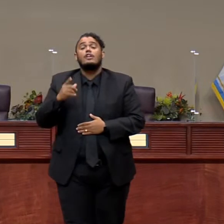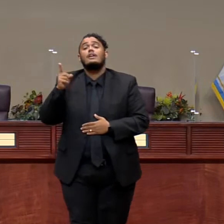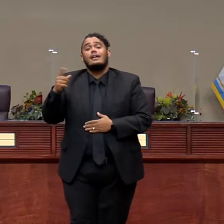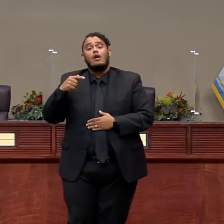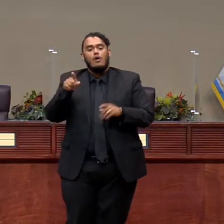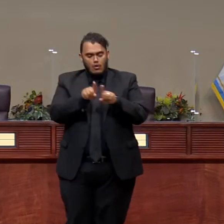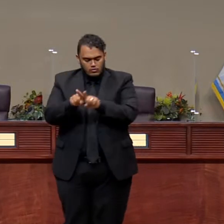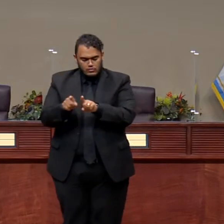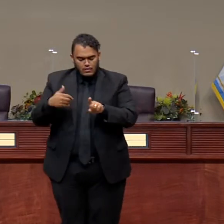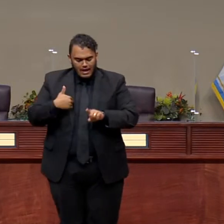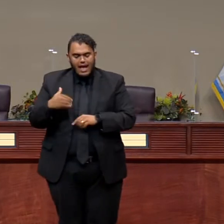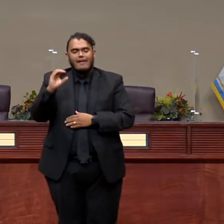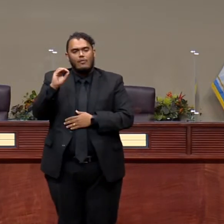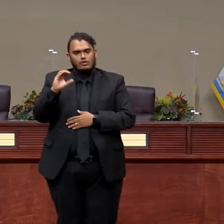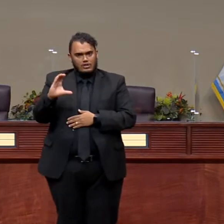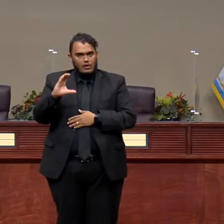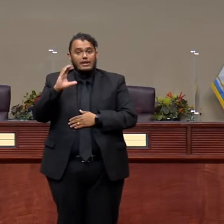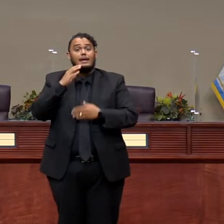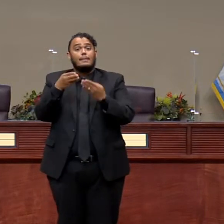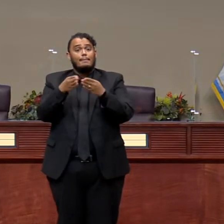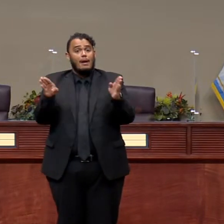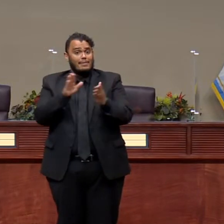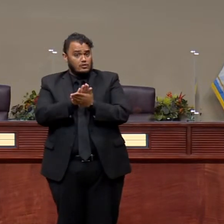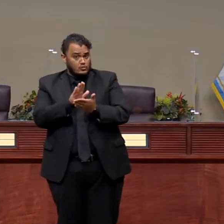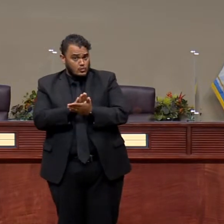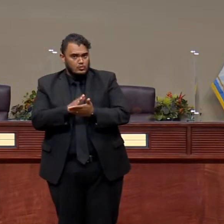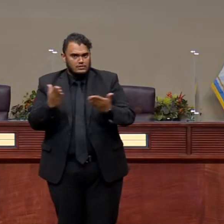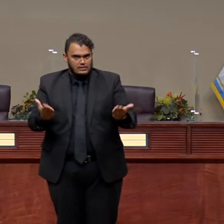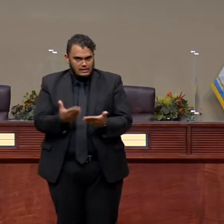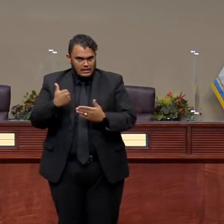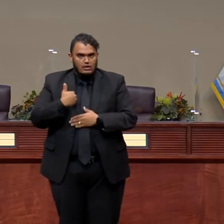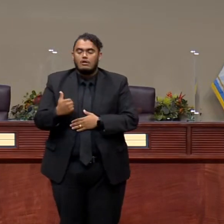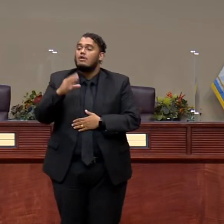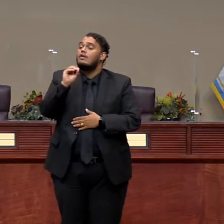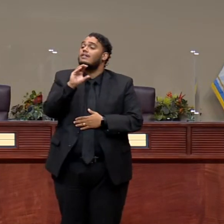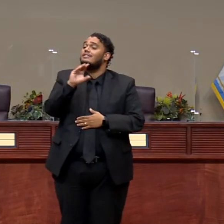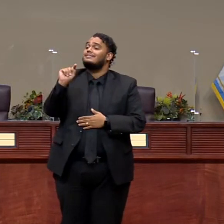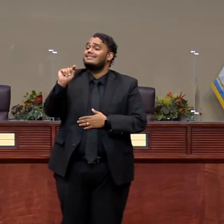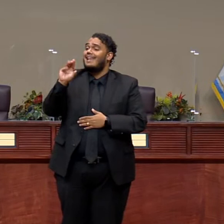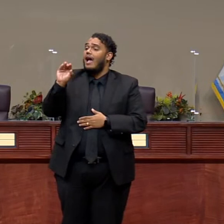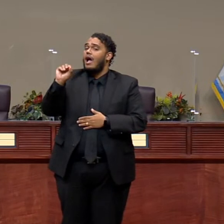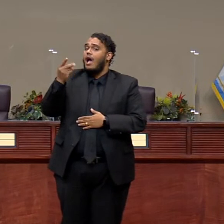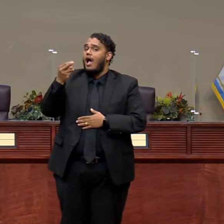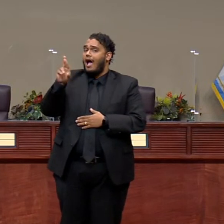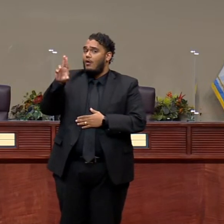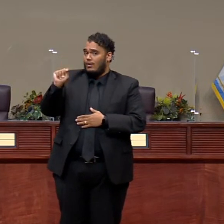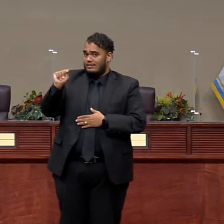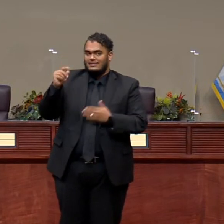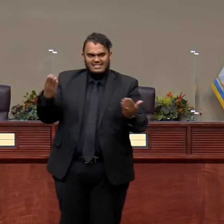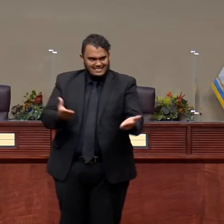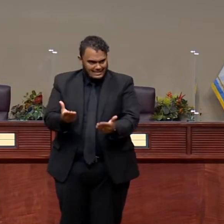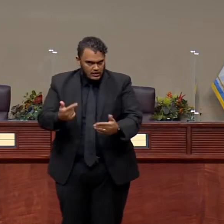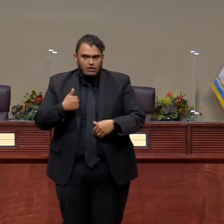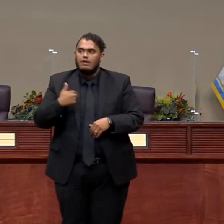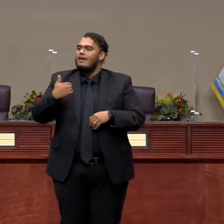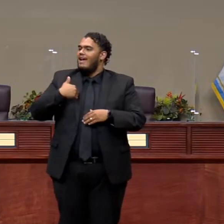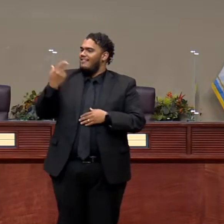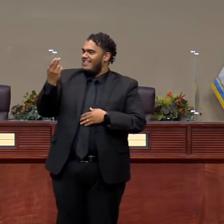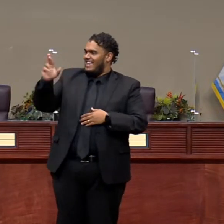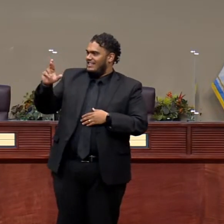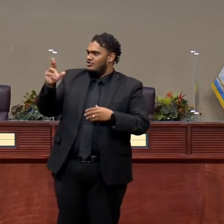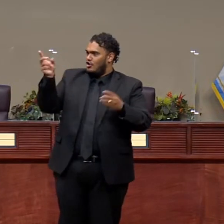the schools, Mr. Scott Howard is here. I have my HR director who came in, who has